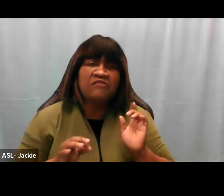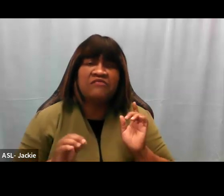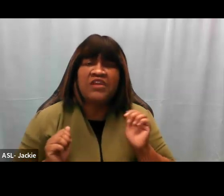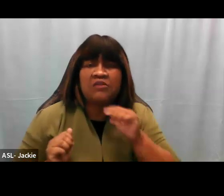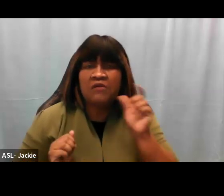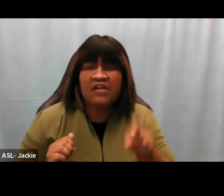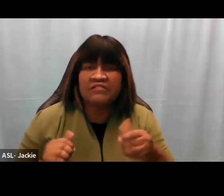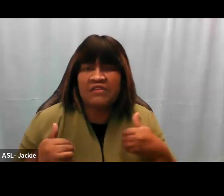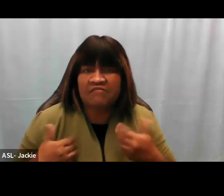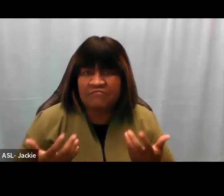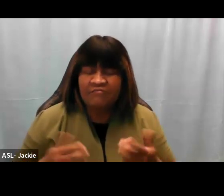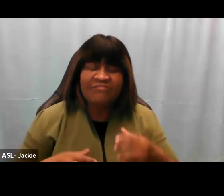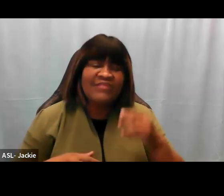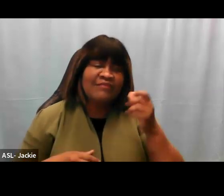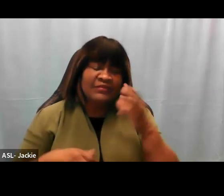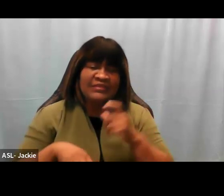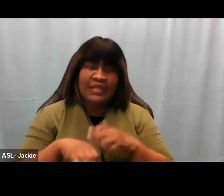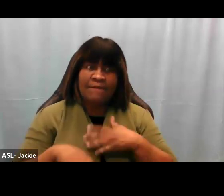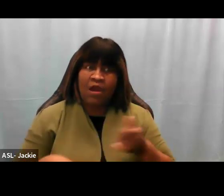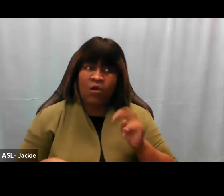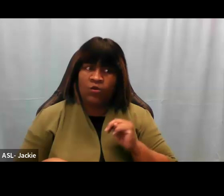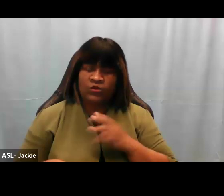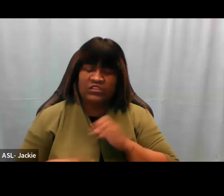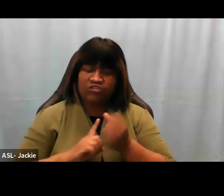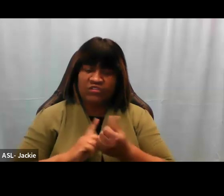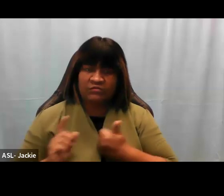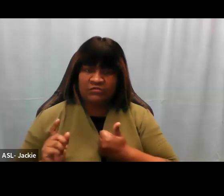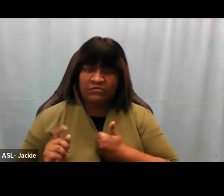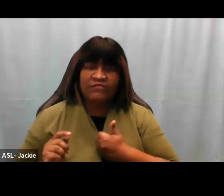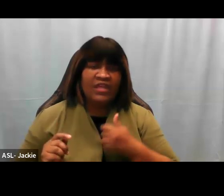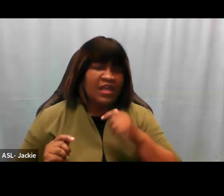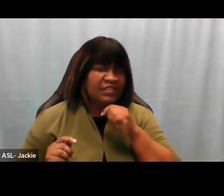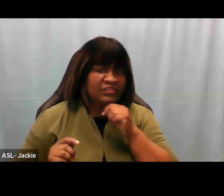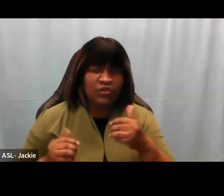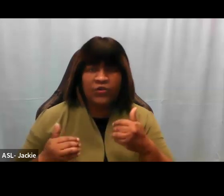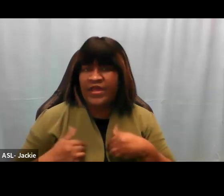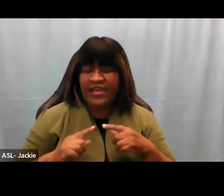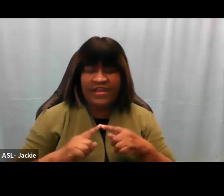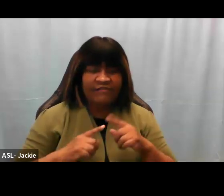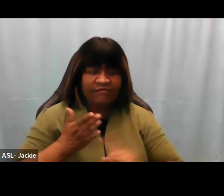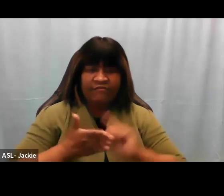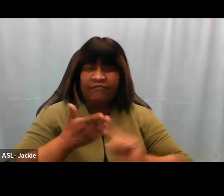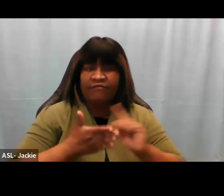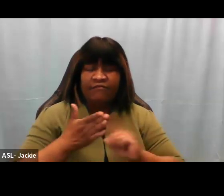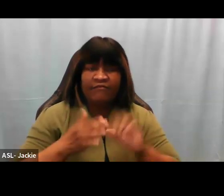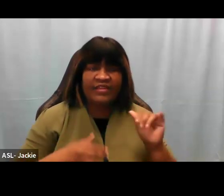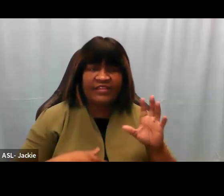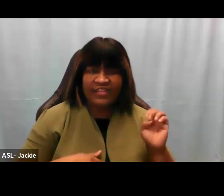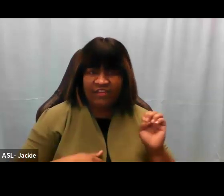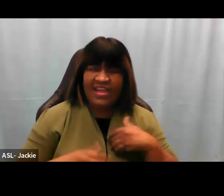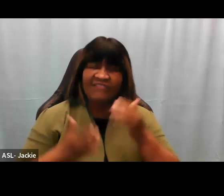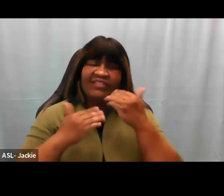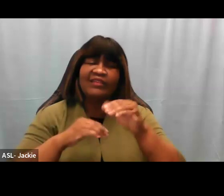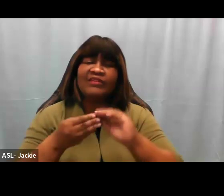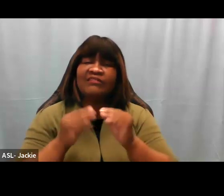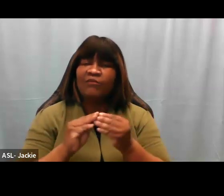without? I know because of my situation, I do not have round-the-clock care. I only have X amount of hours. It's a